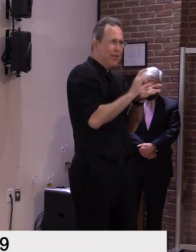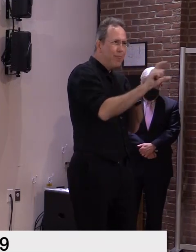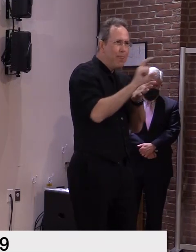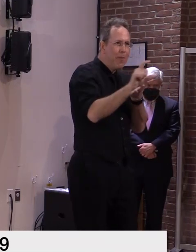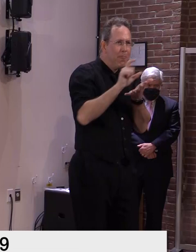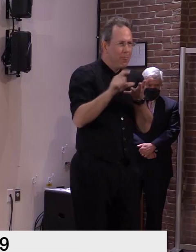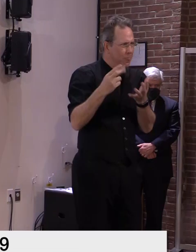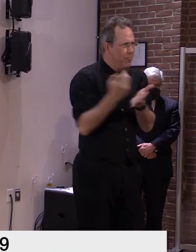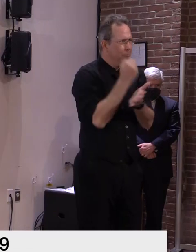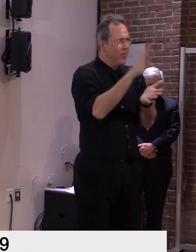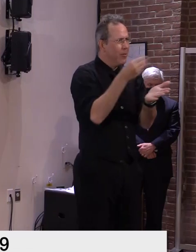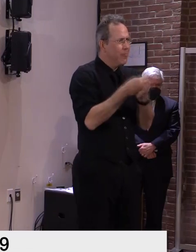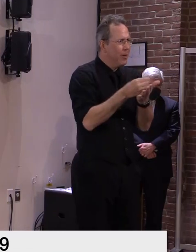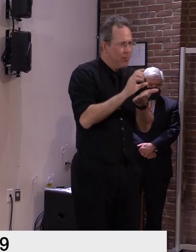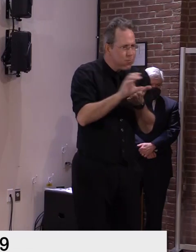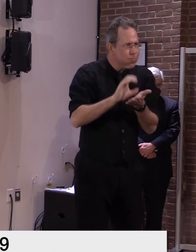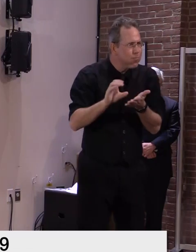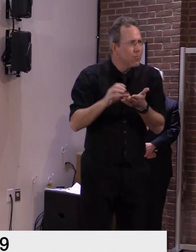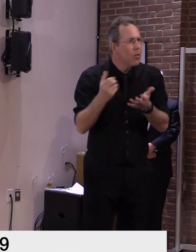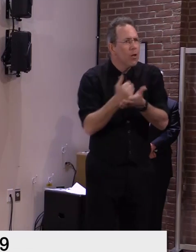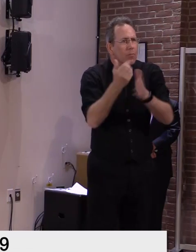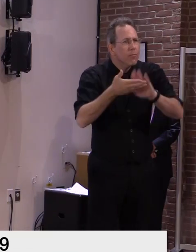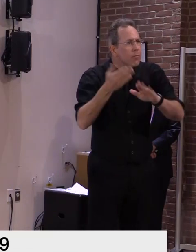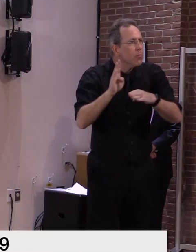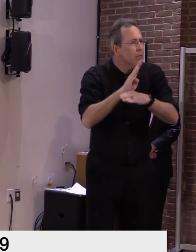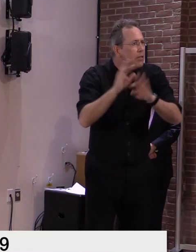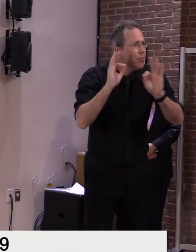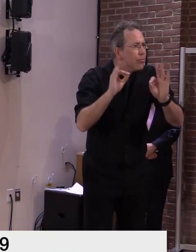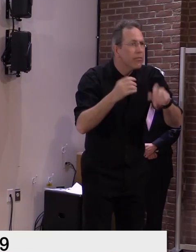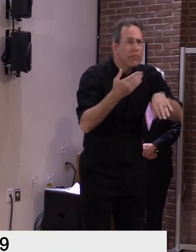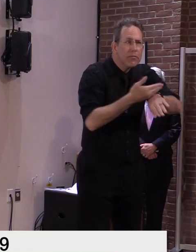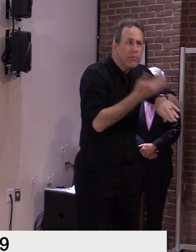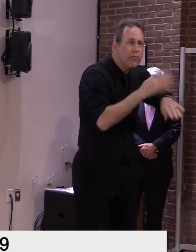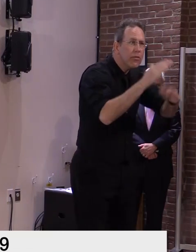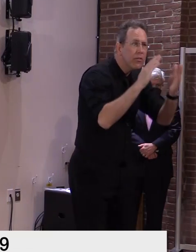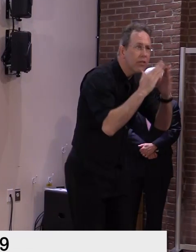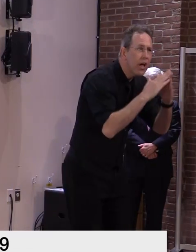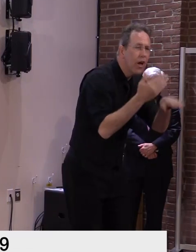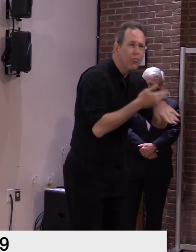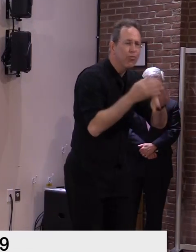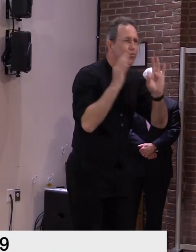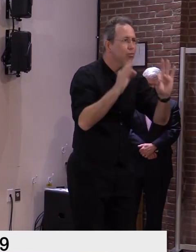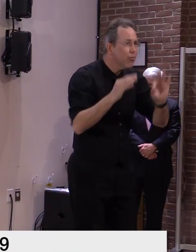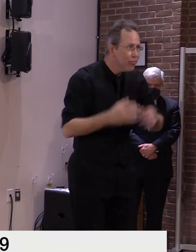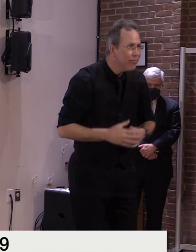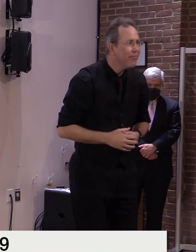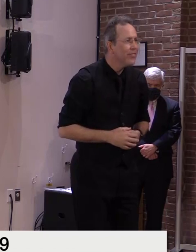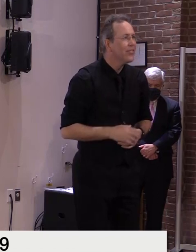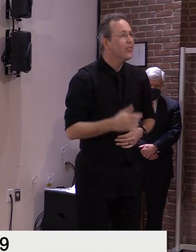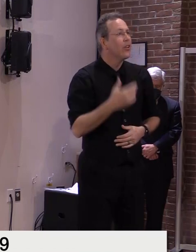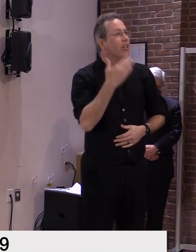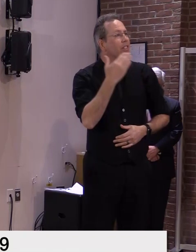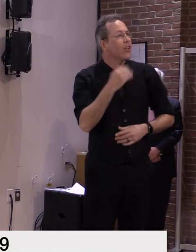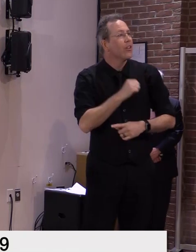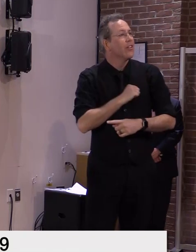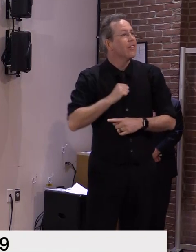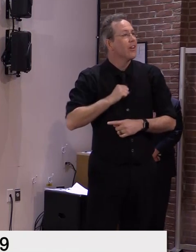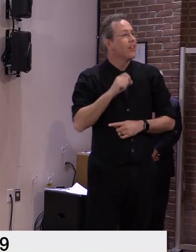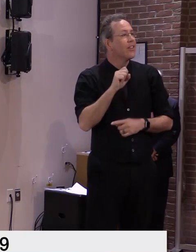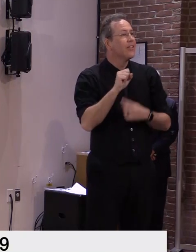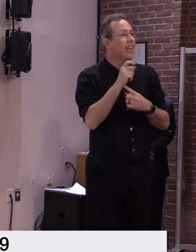build a stronger future. And again, I want to thank Senator Sanders and the rest of our congressional delegation for their